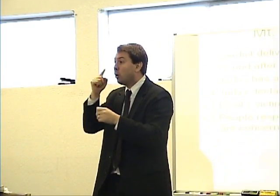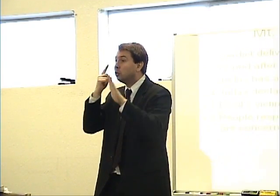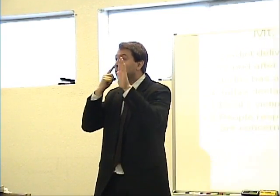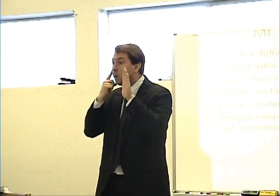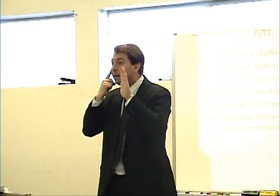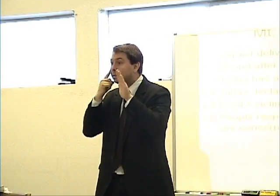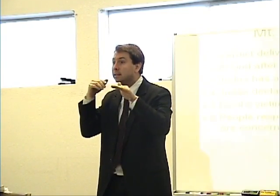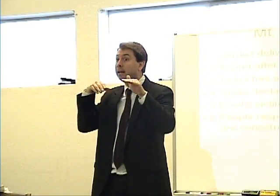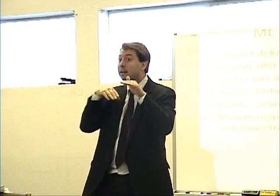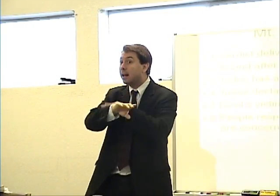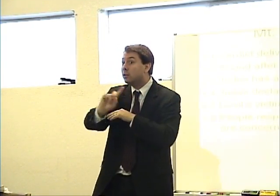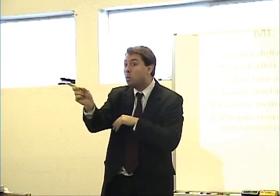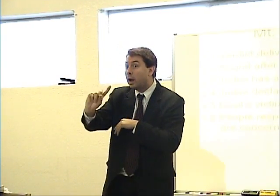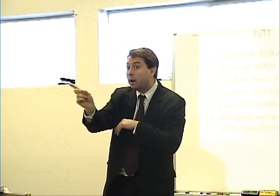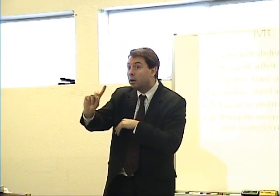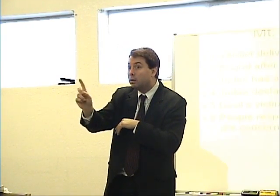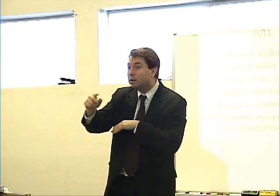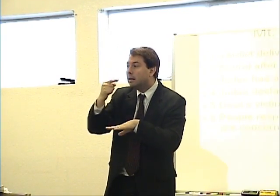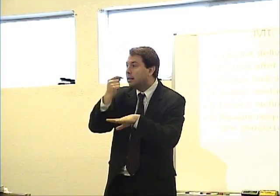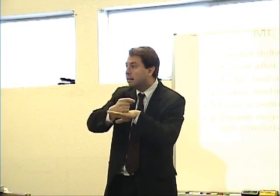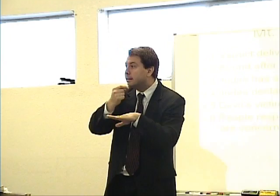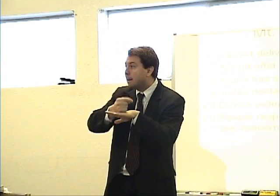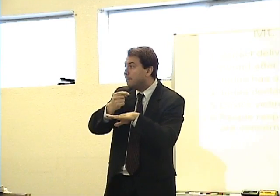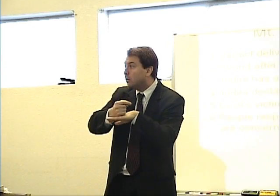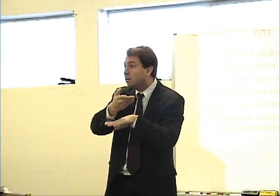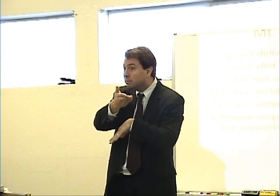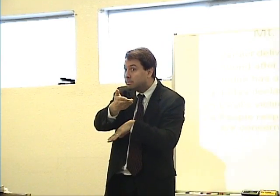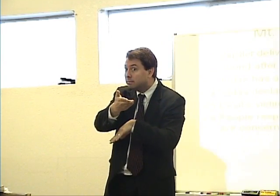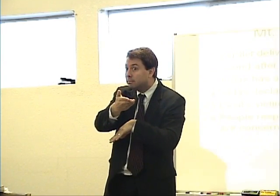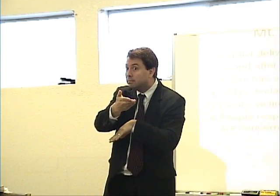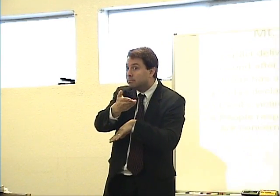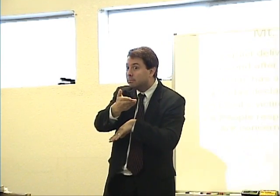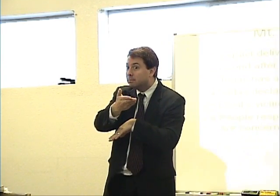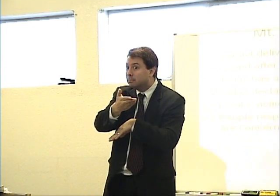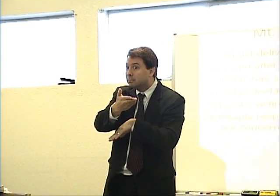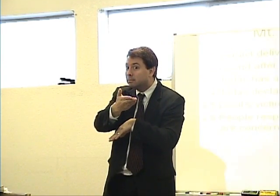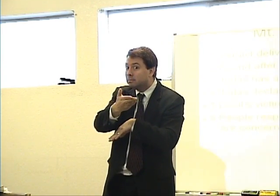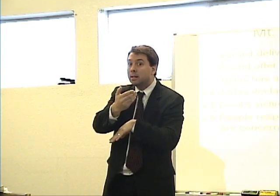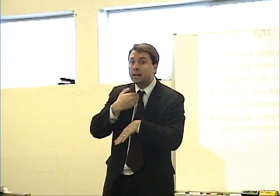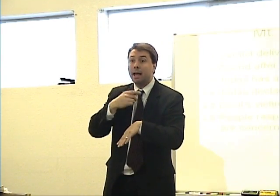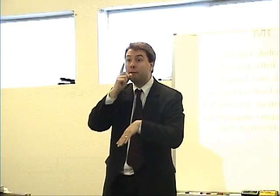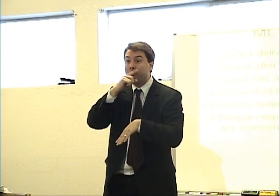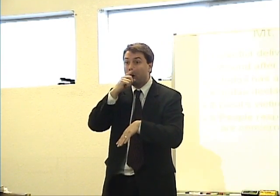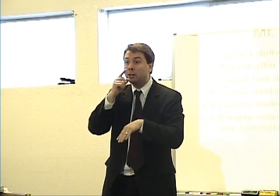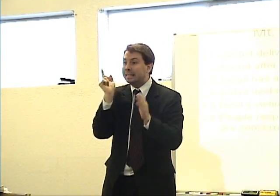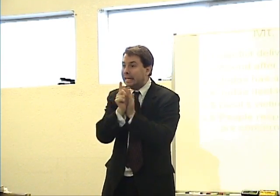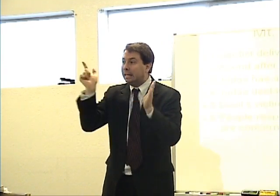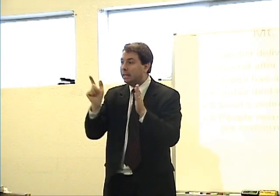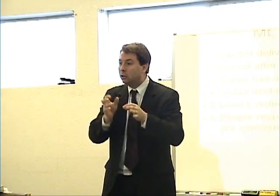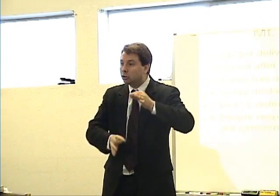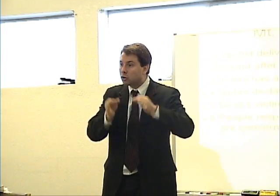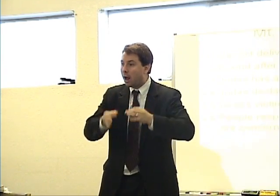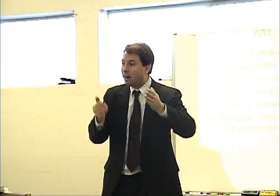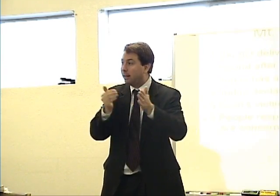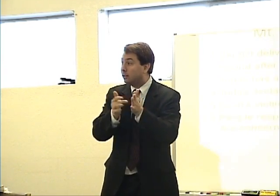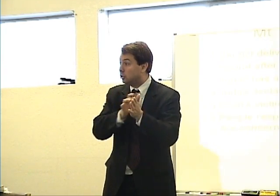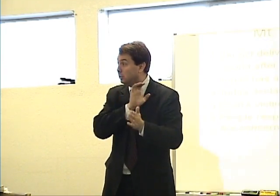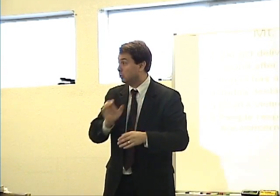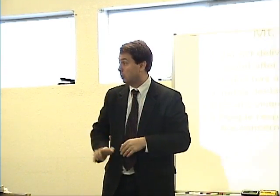false witnesses to enter the temple to have a false, illegal trial against Jesus